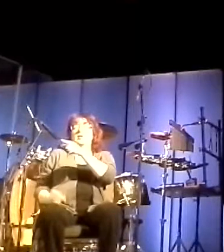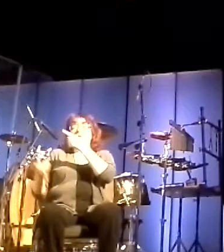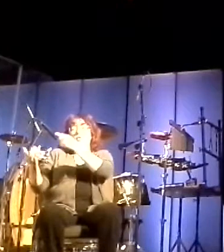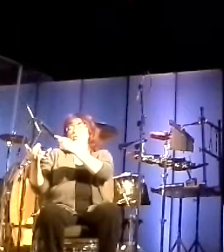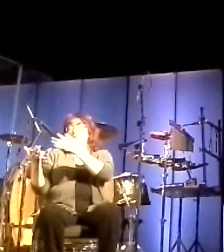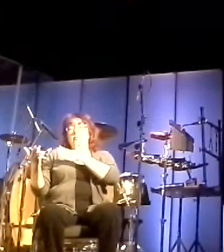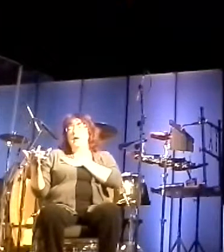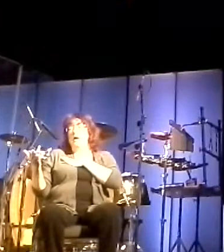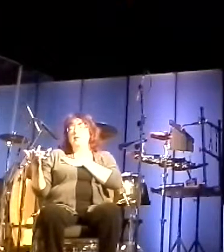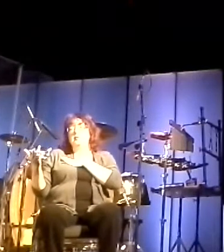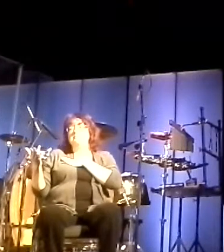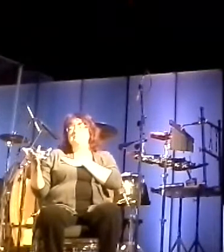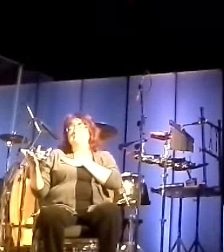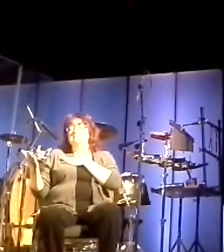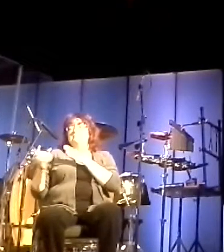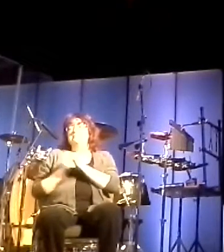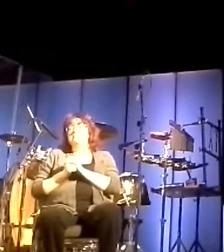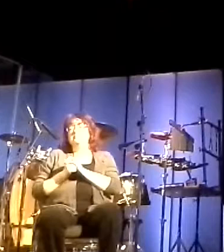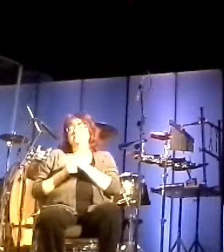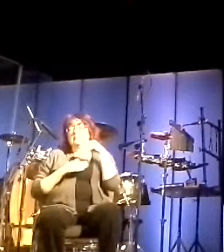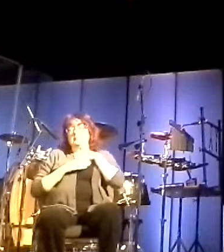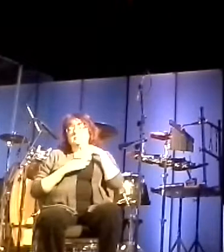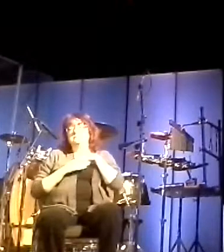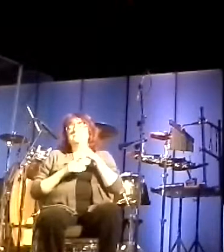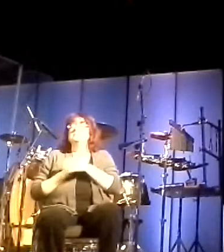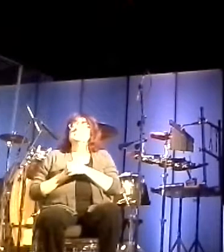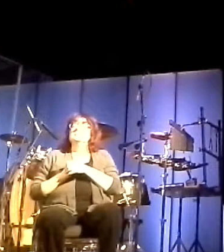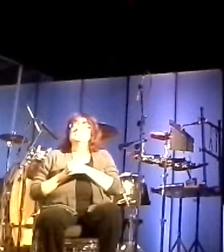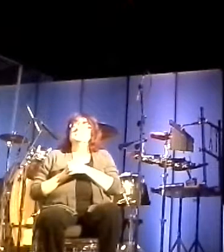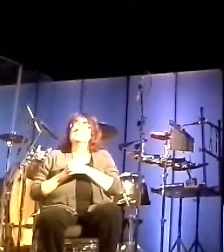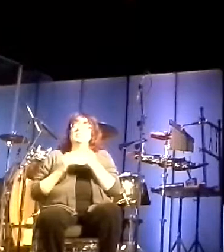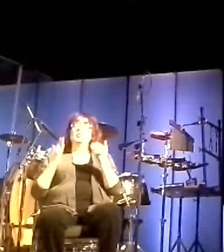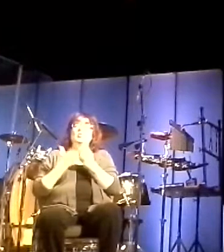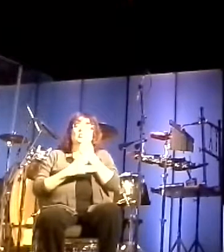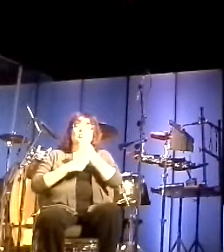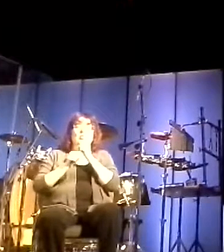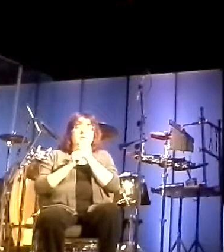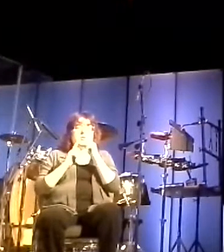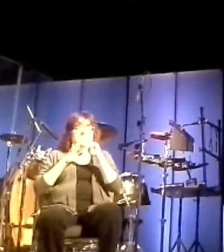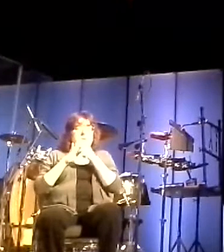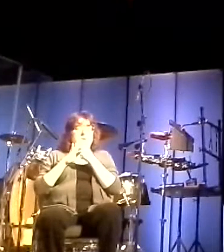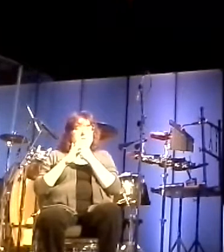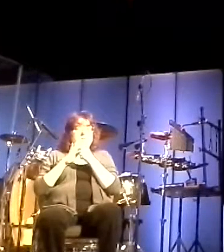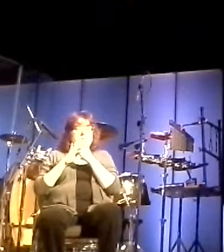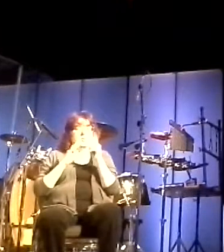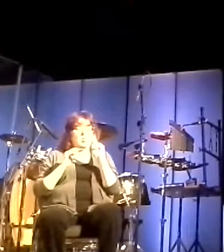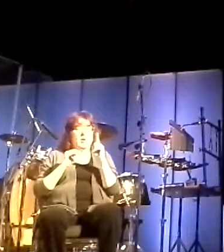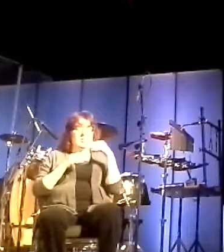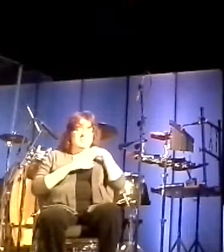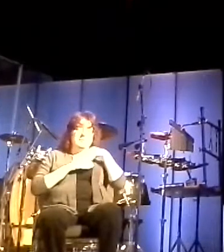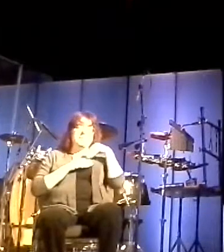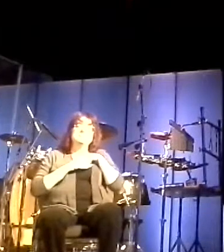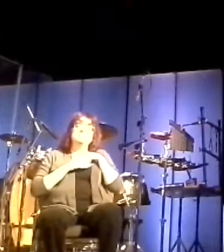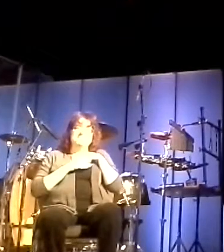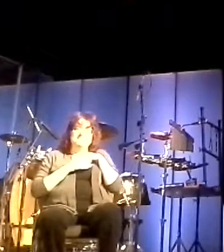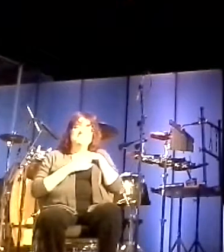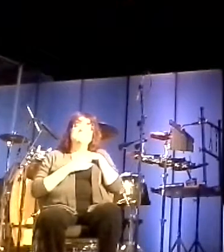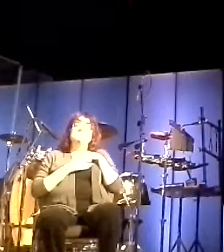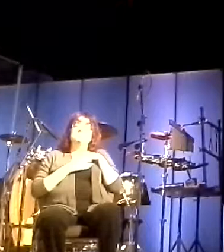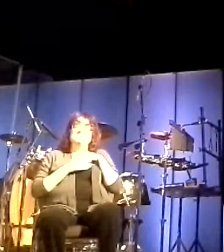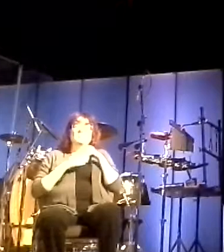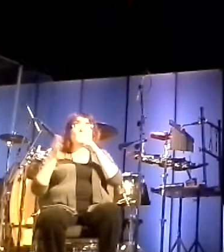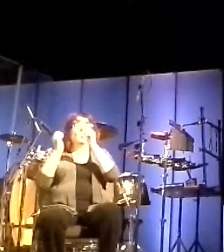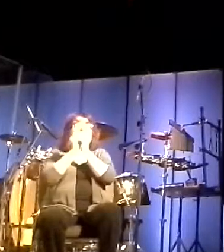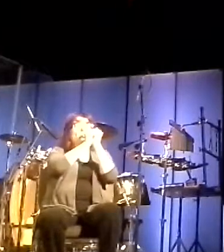you in my heart. Where does this new creation begin? Our hearts. When we're